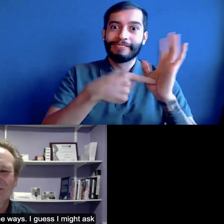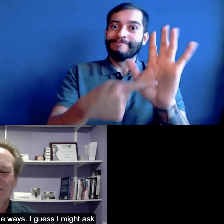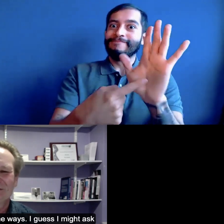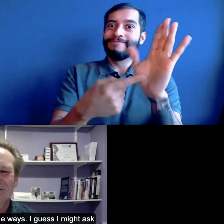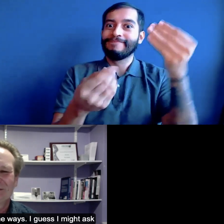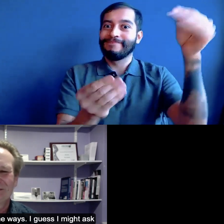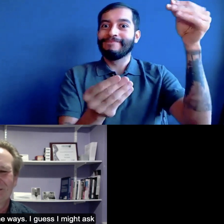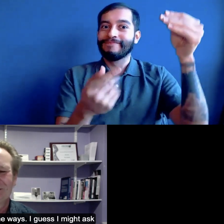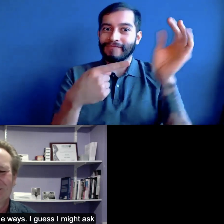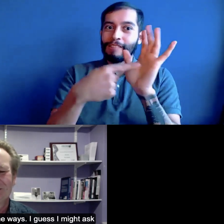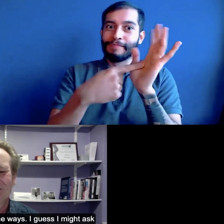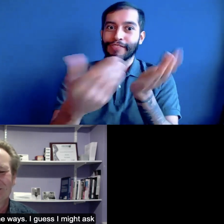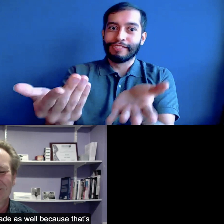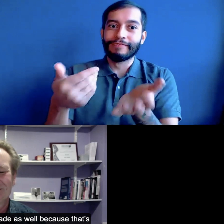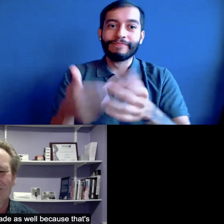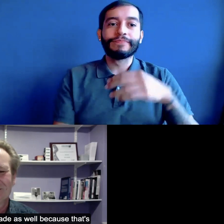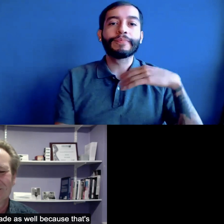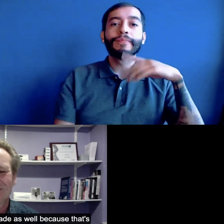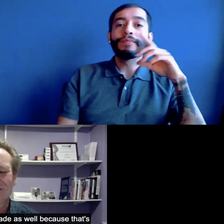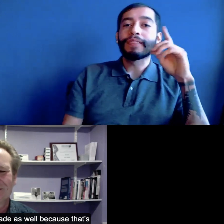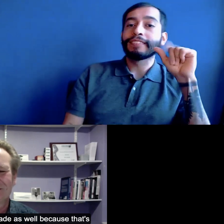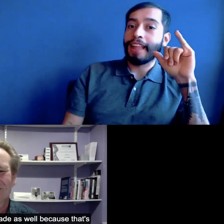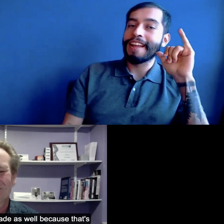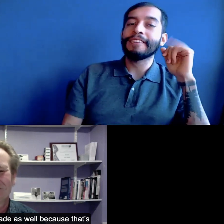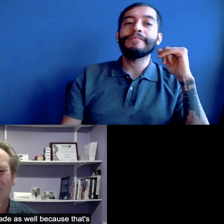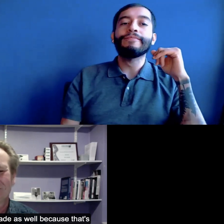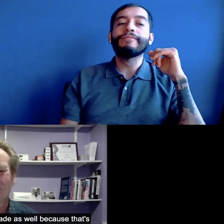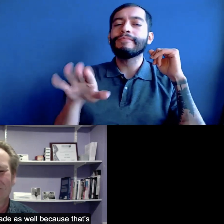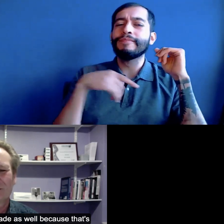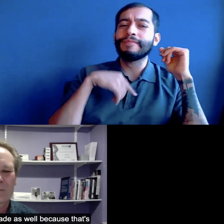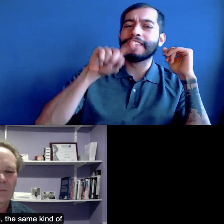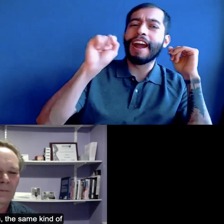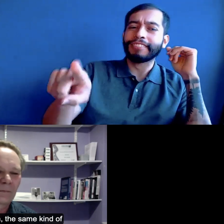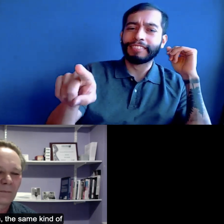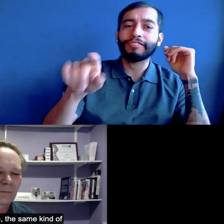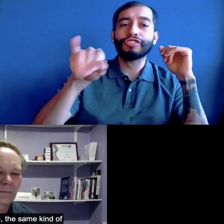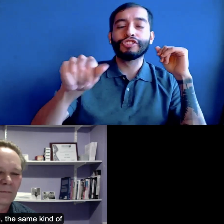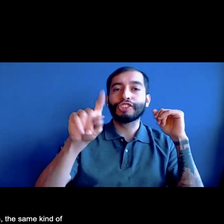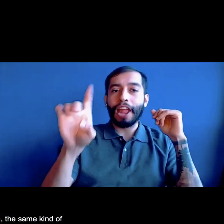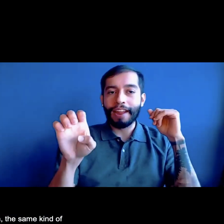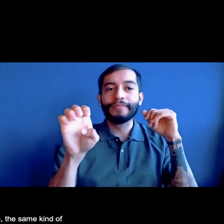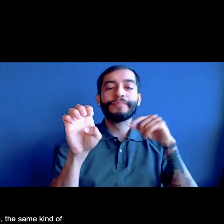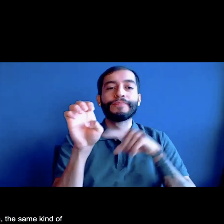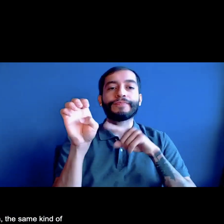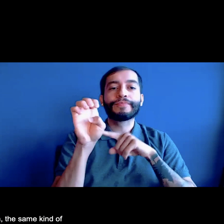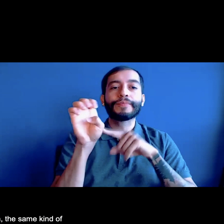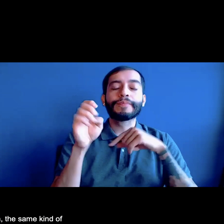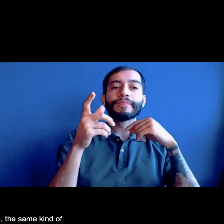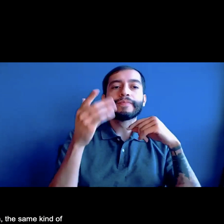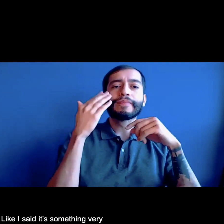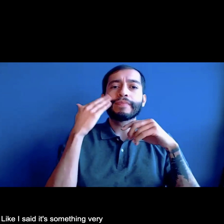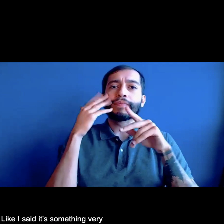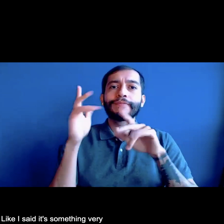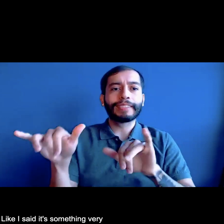might ask this over to Jade as well, because that's again the same kind of question for you, because